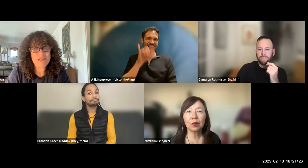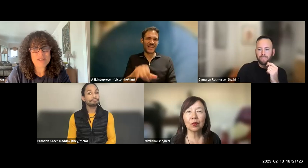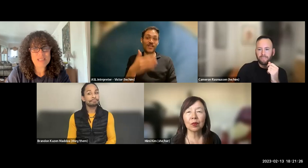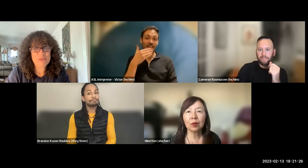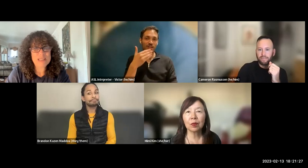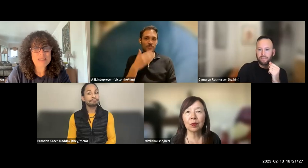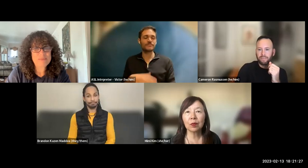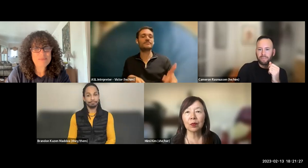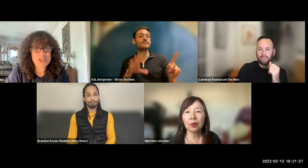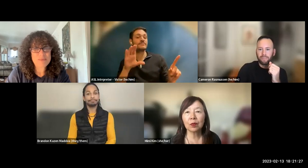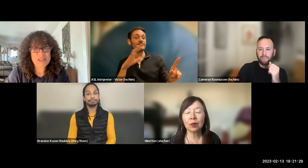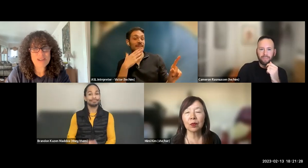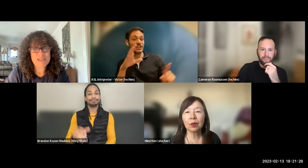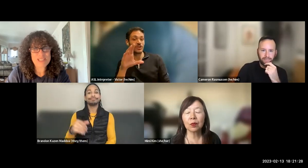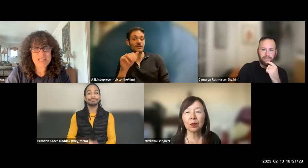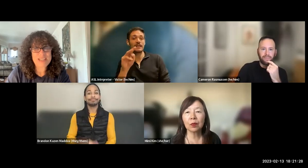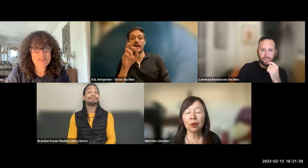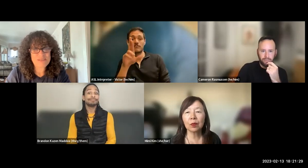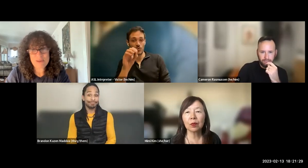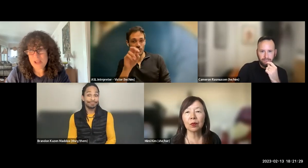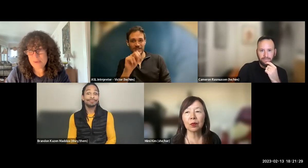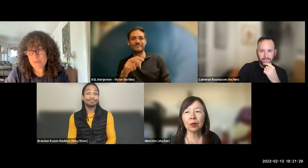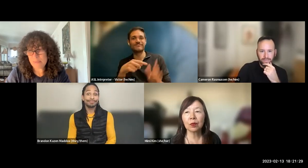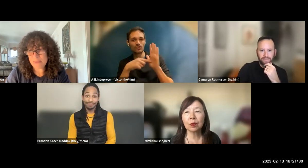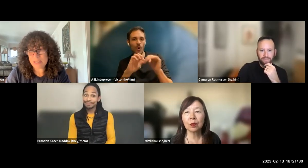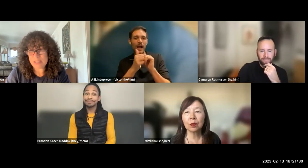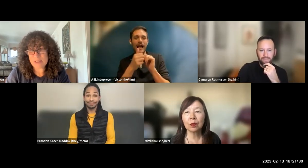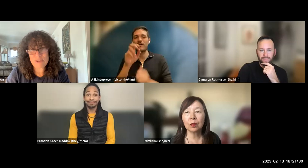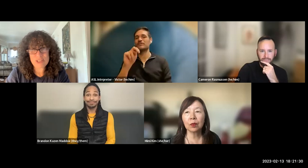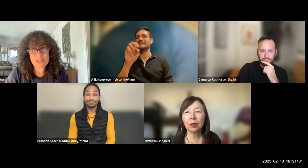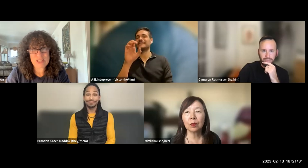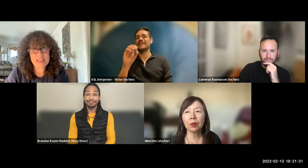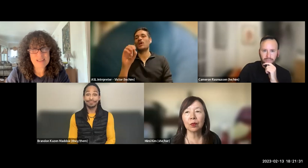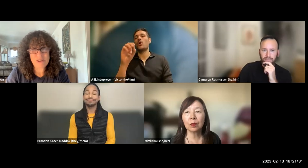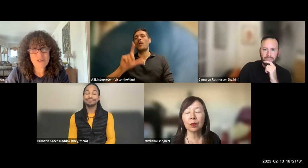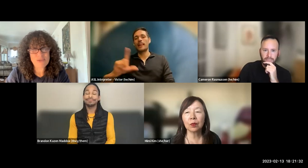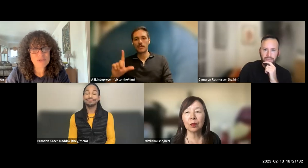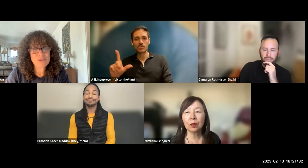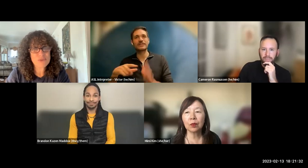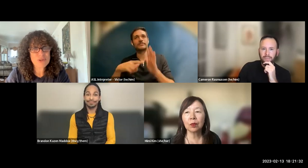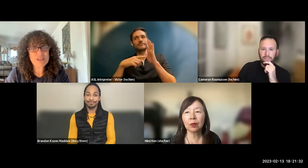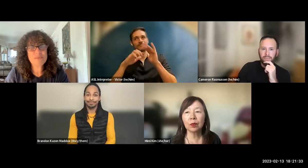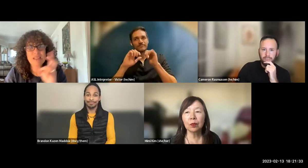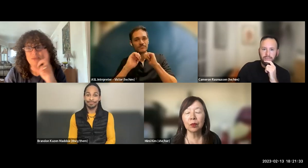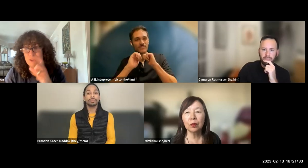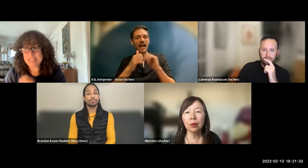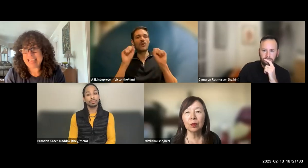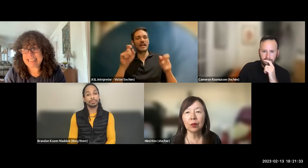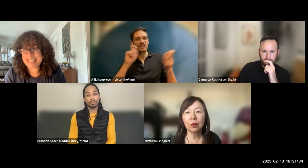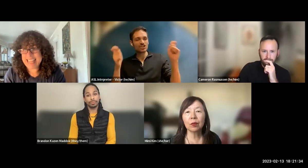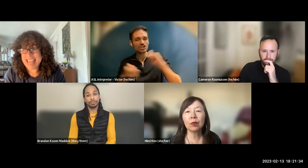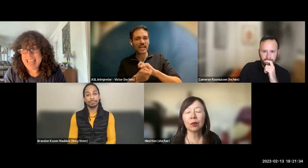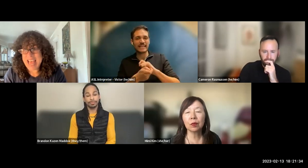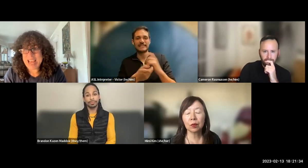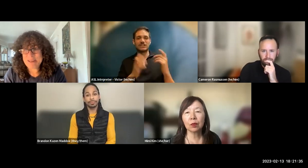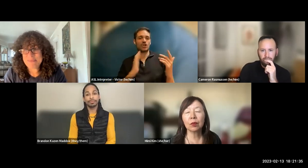us to how neoliberalism shapes our understanding of problems and solutions, and how carceral social work plays a role in